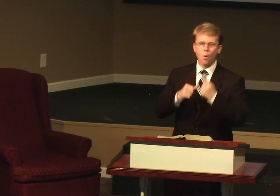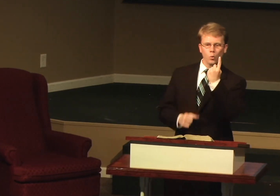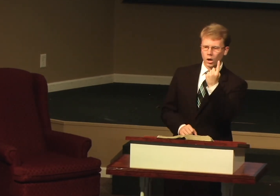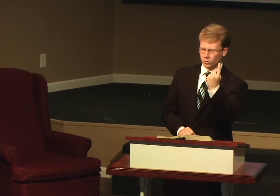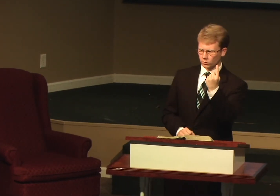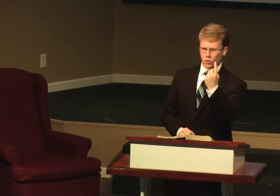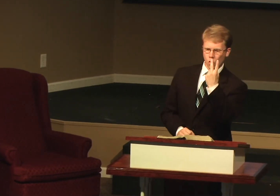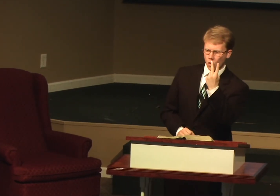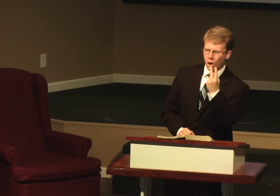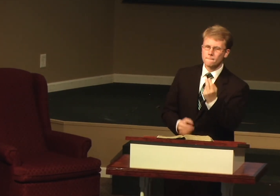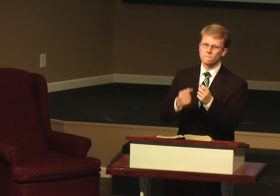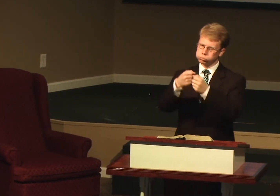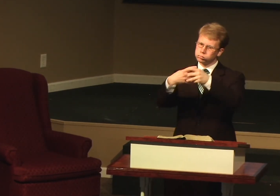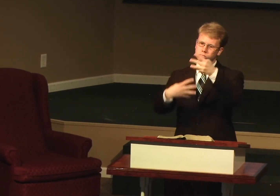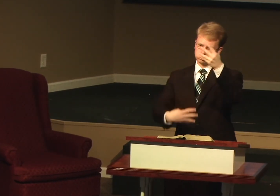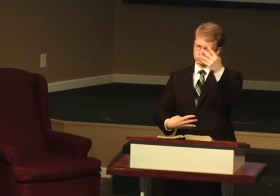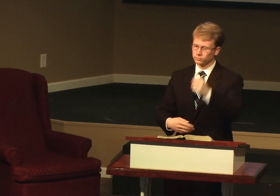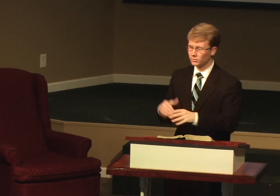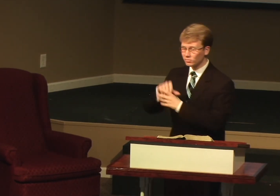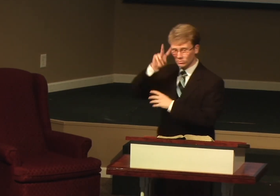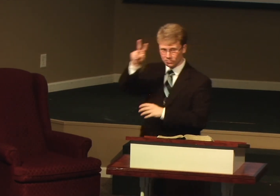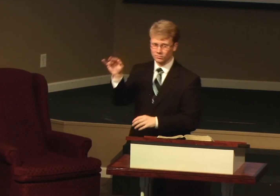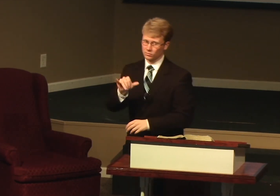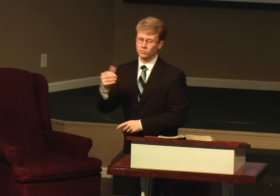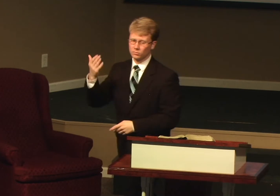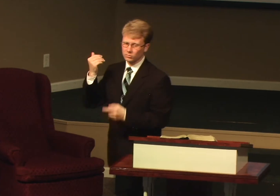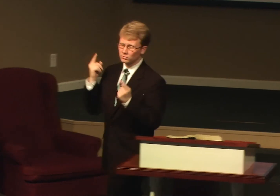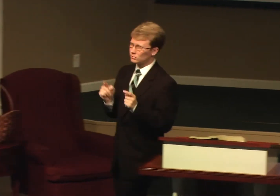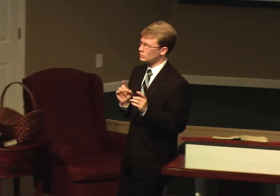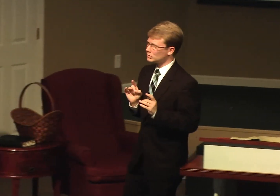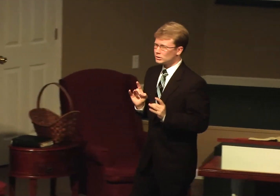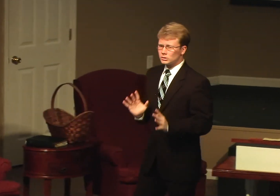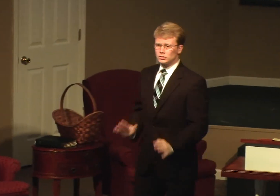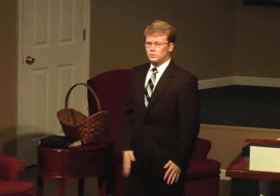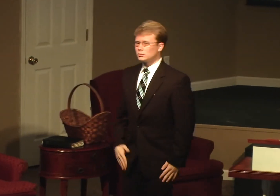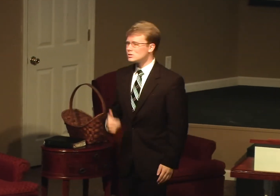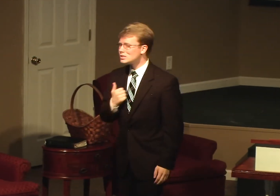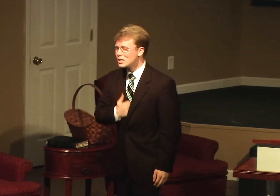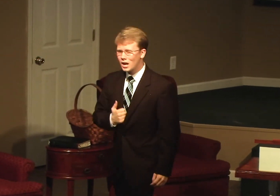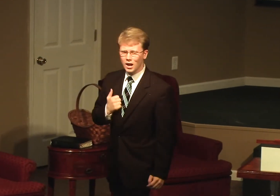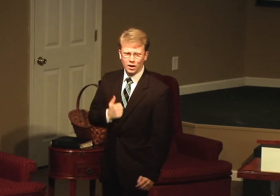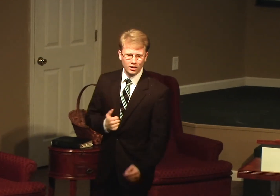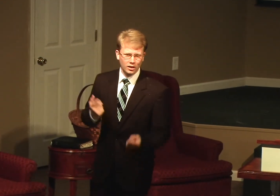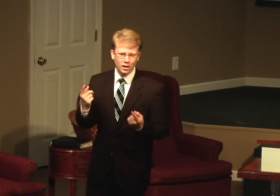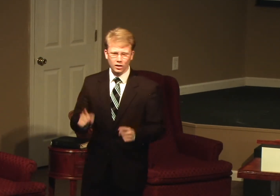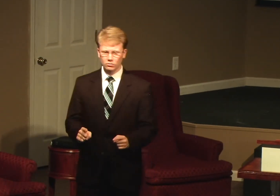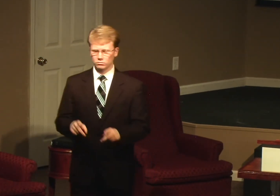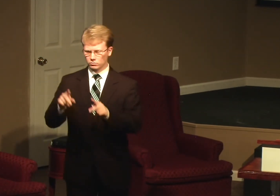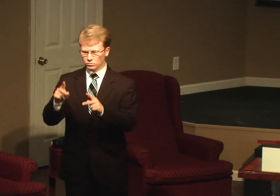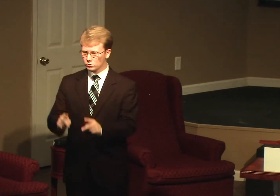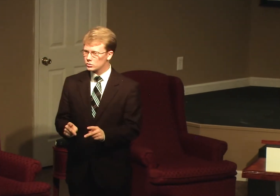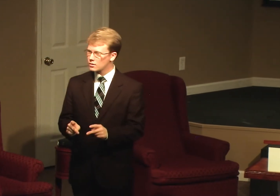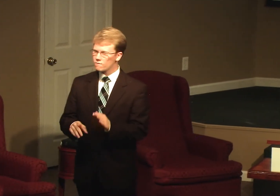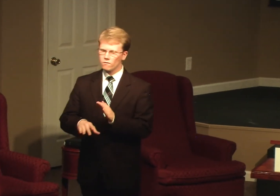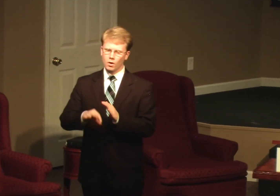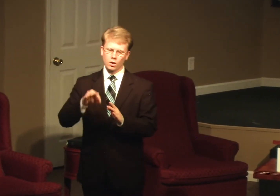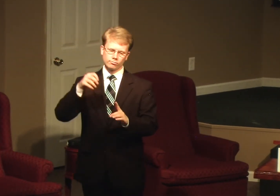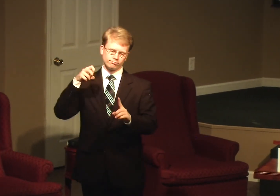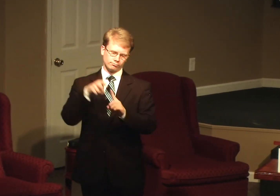Different, well, and it's not just one or two. It's quite a list. The same thing happens in Peru. Oh, this happens.